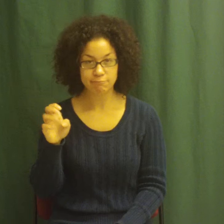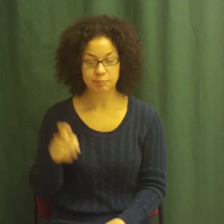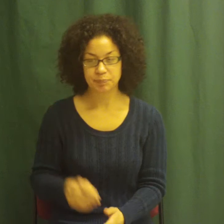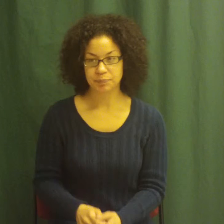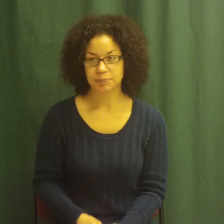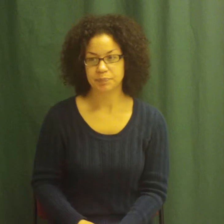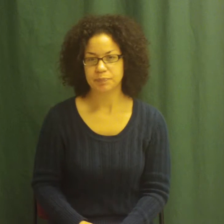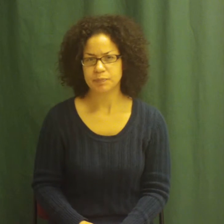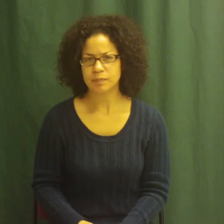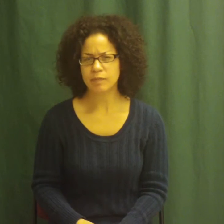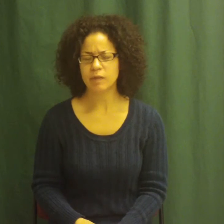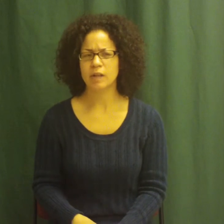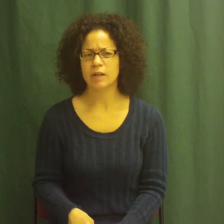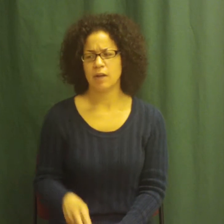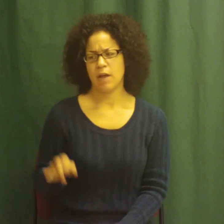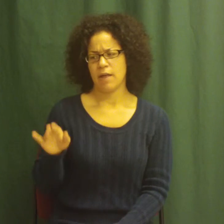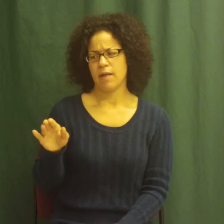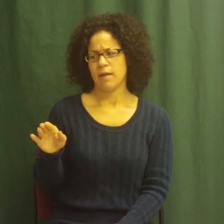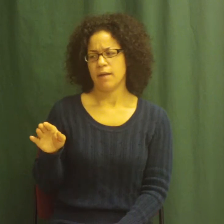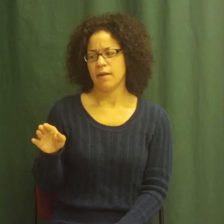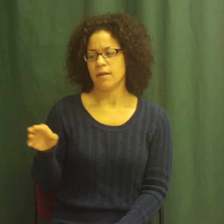than suggested in the modern popular culture.